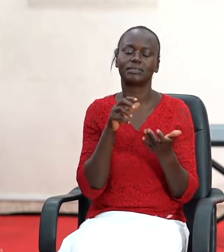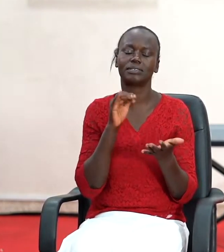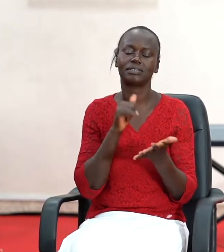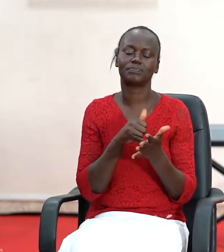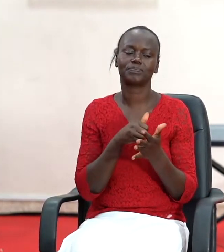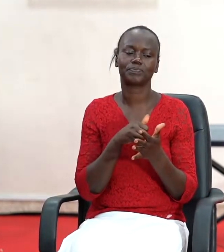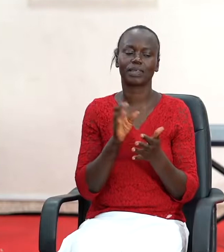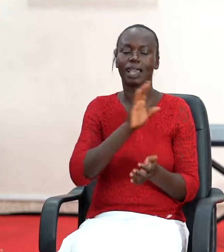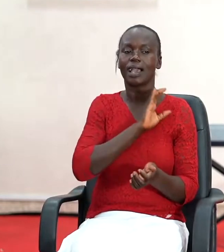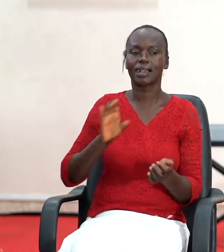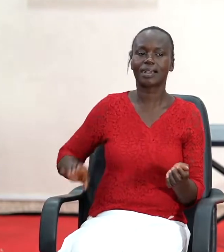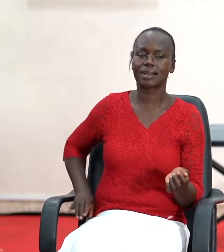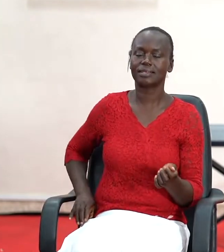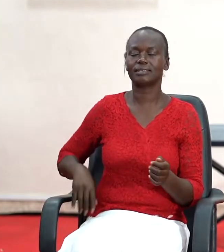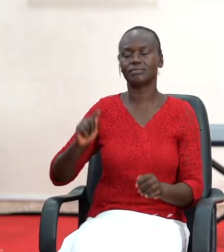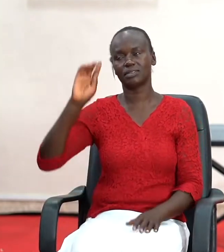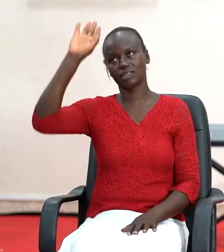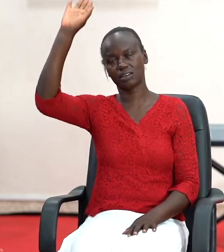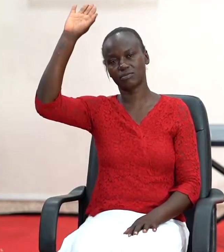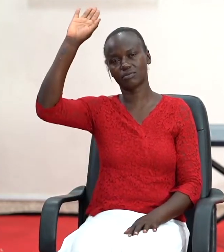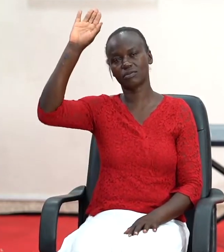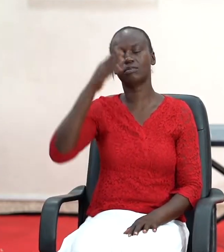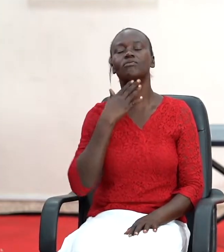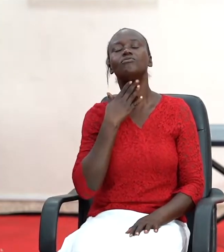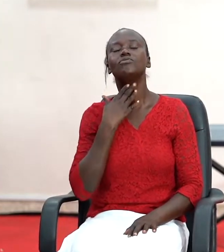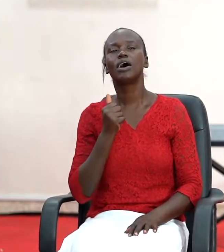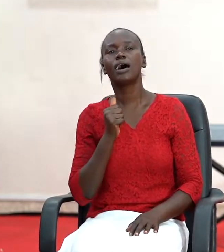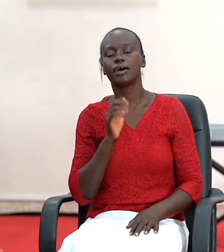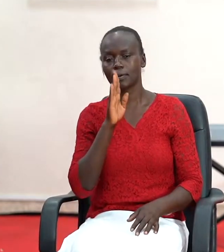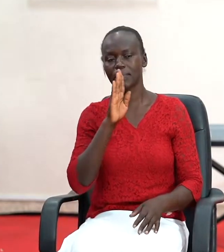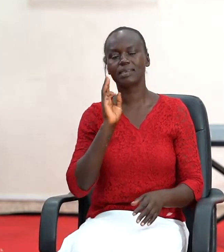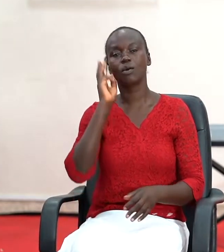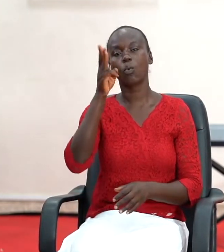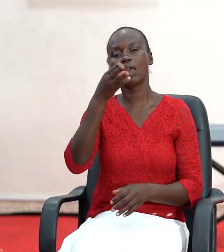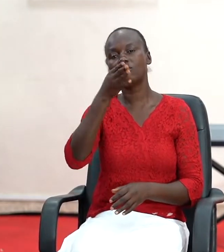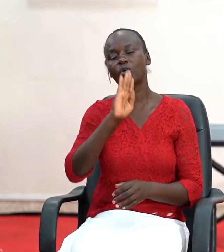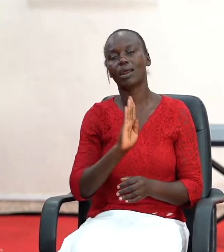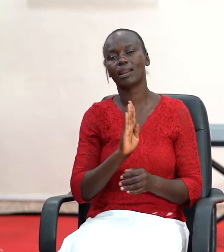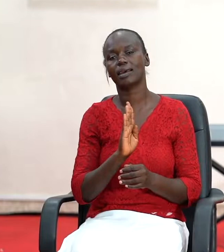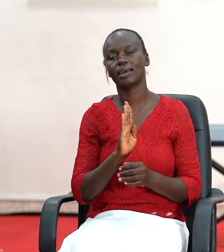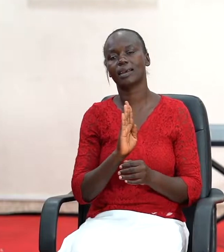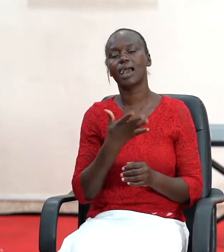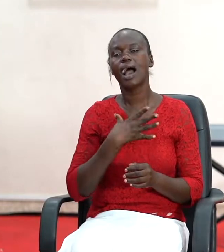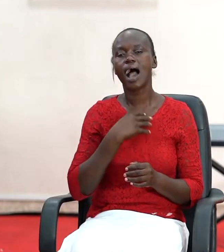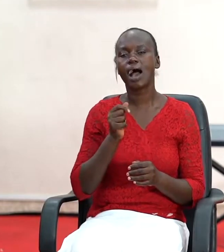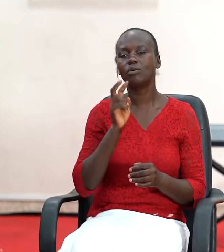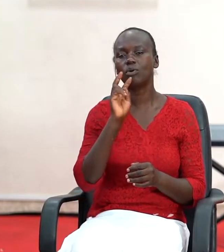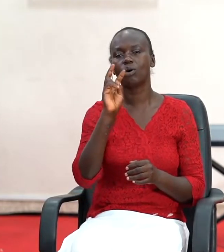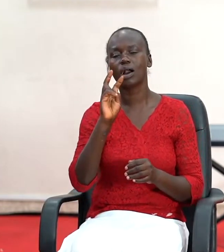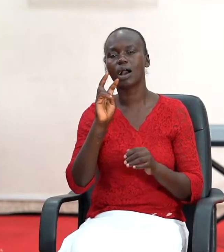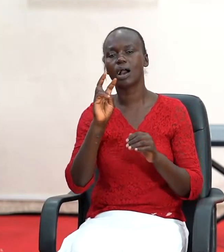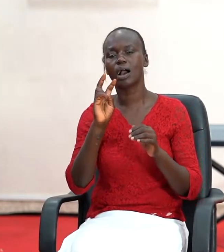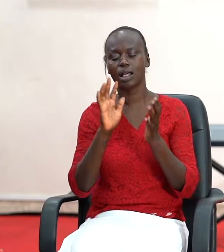Christ himself always wanted to be in the will of God. And if you look at the book